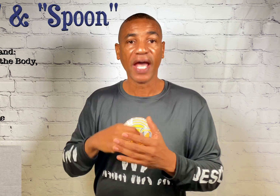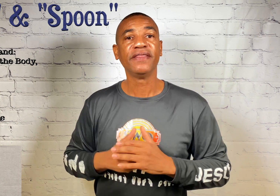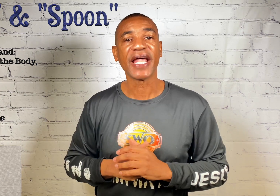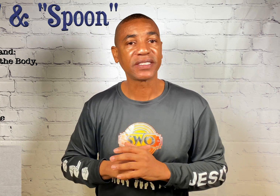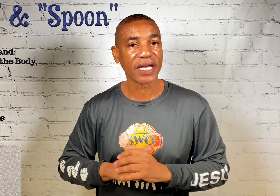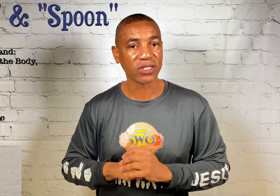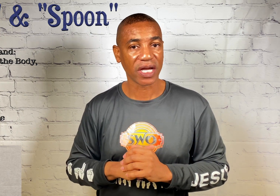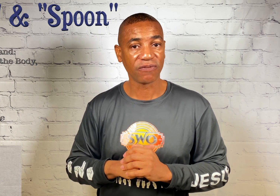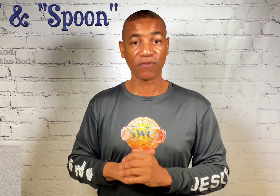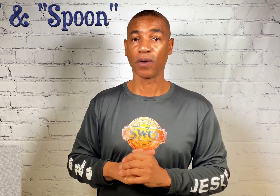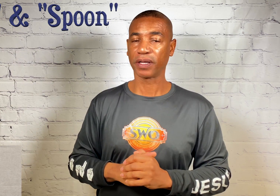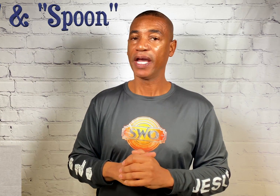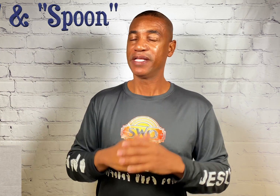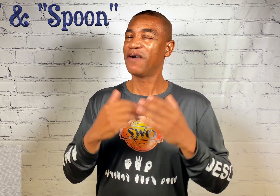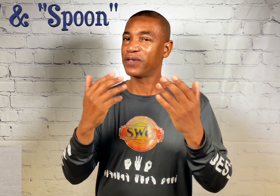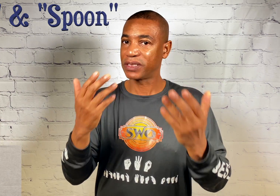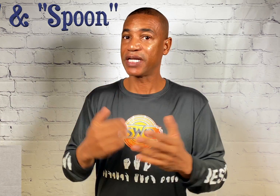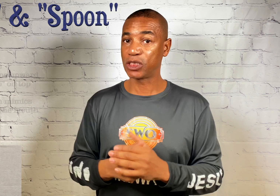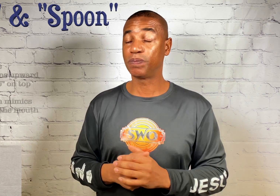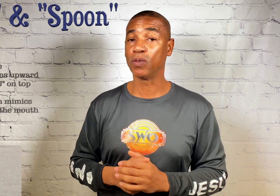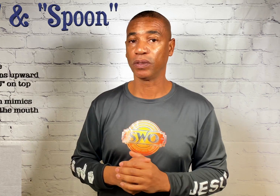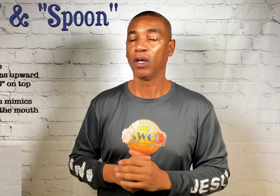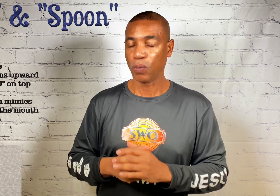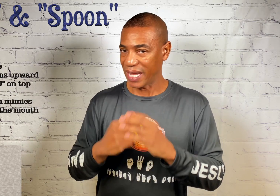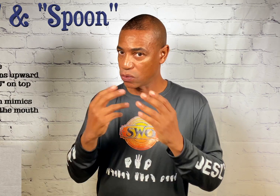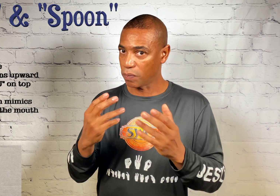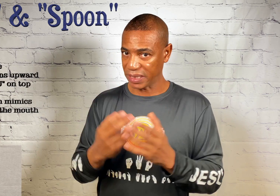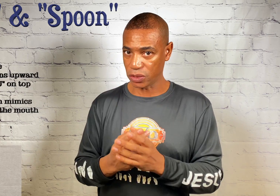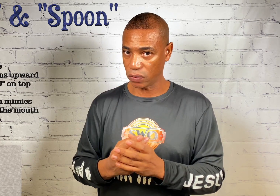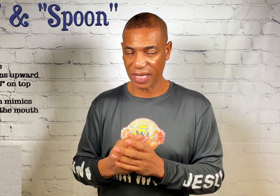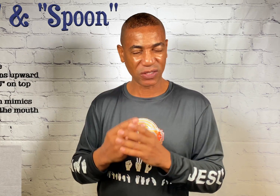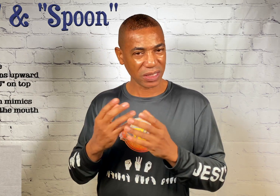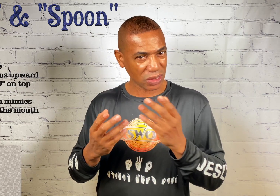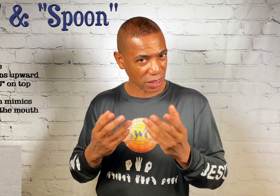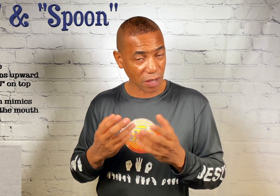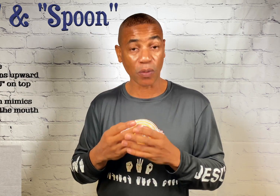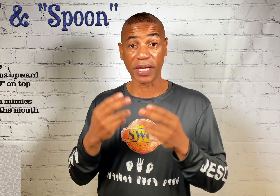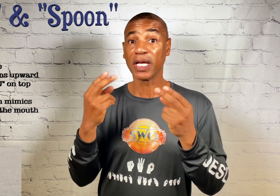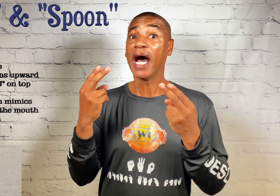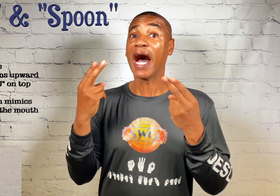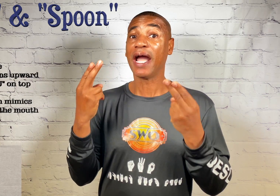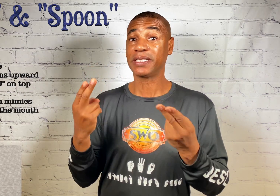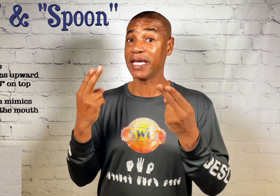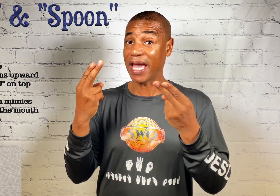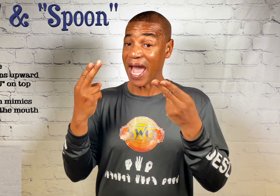That is how you sign fork. Now for the sign spoon, what I normally do, and I've seen this done a couple ways, I take